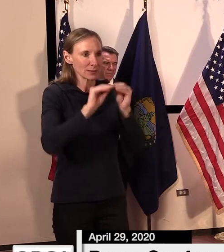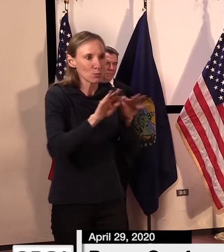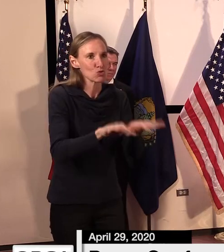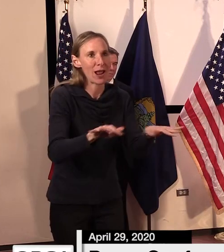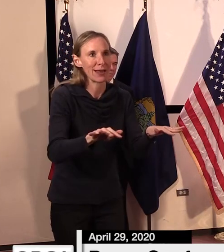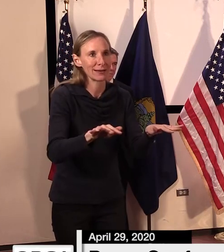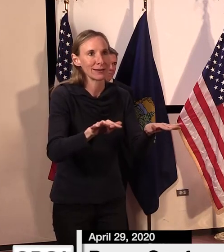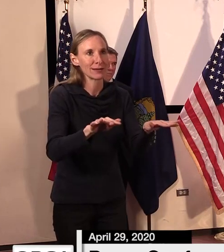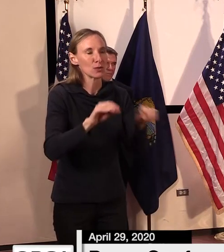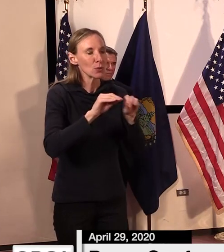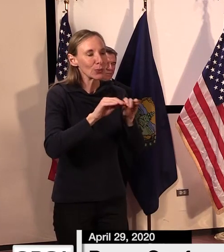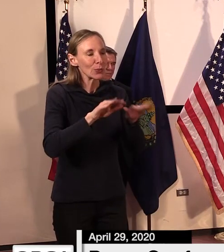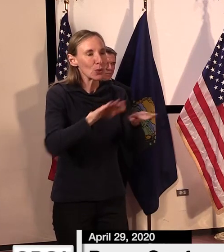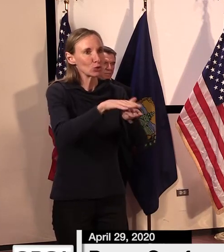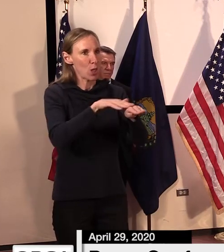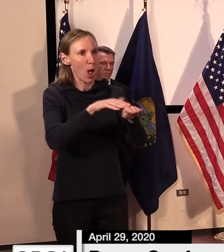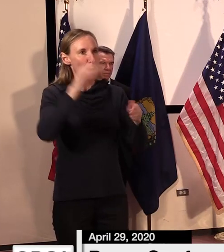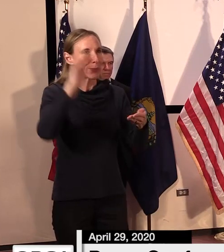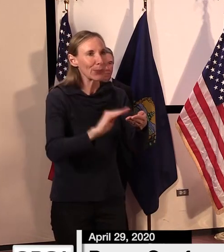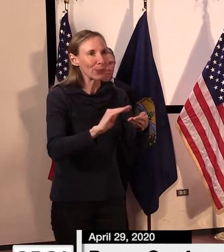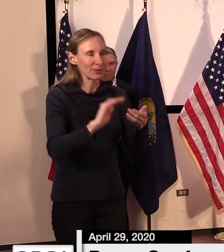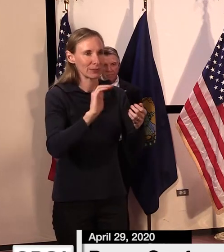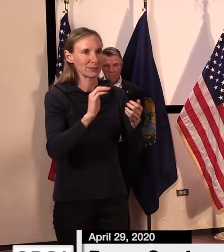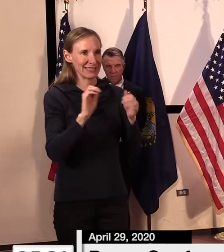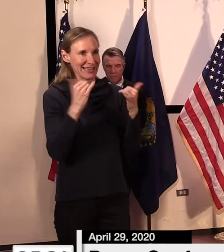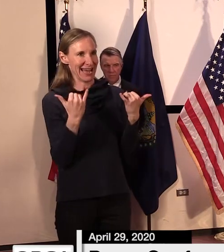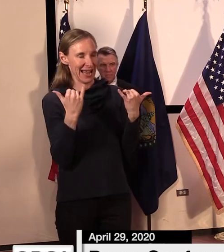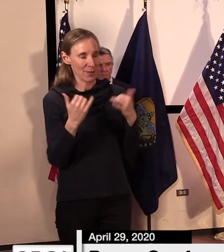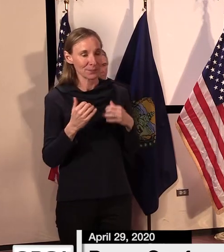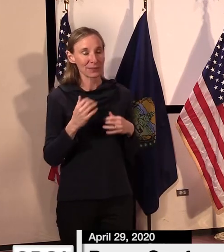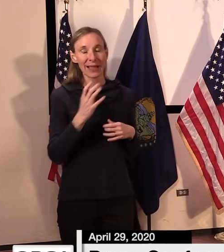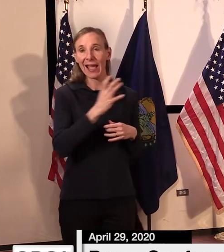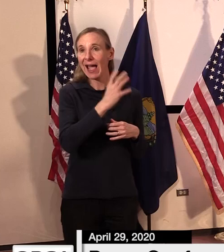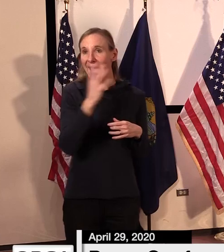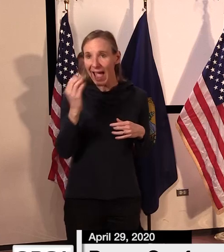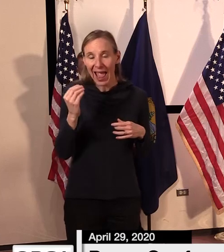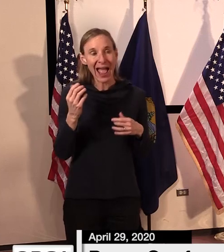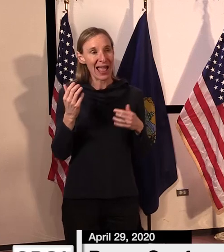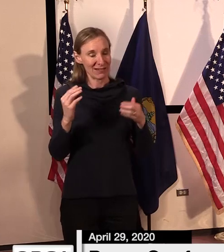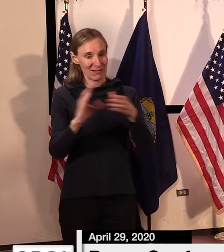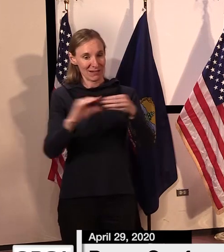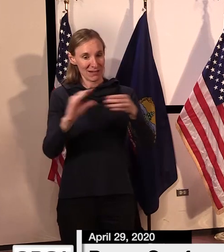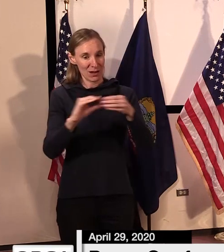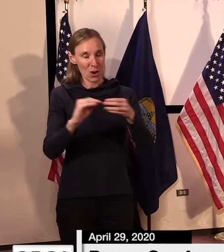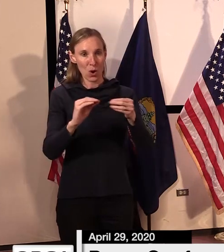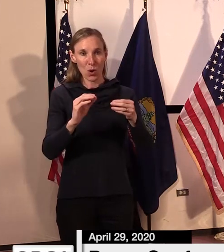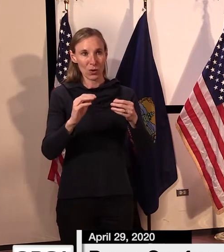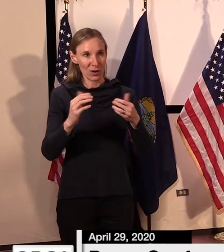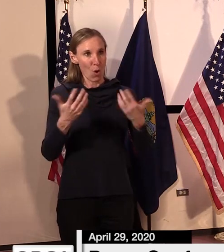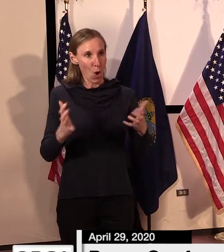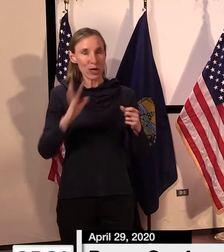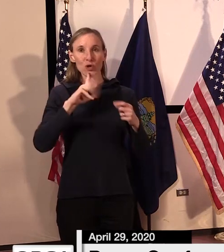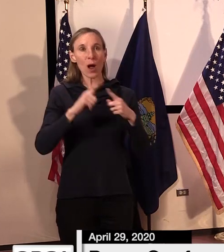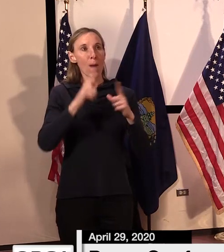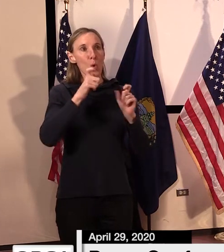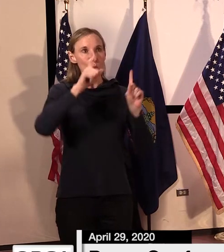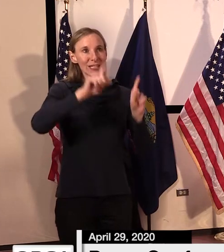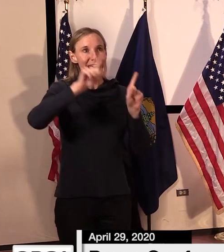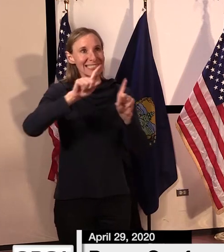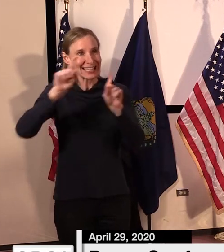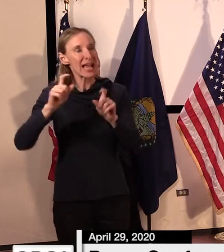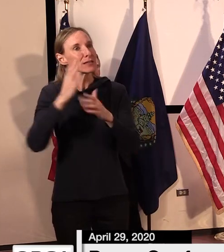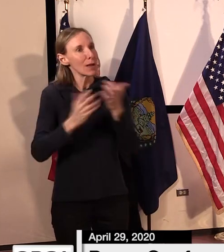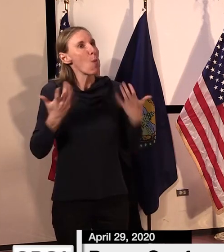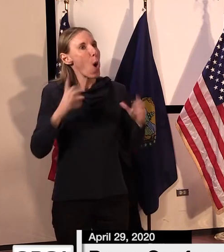say it as specifically, and I'll say it now. Many of the populations that we've been talking about testing, some of whom we've tested to some